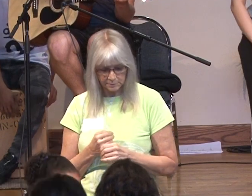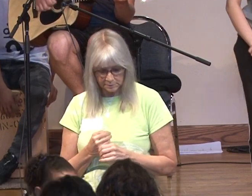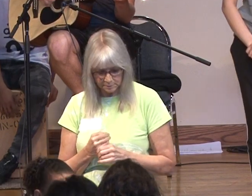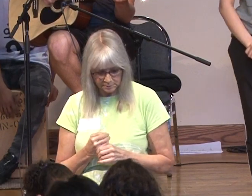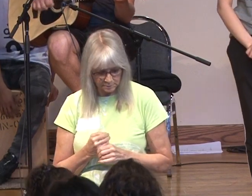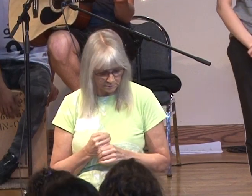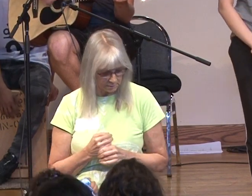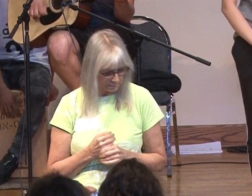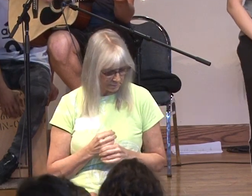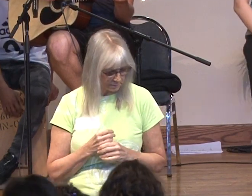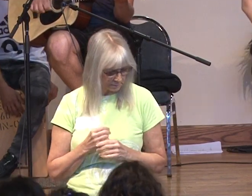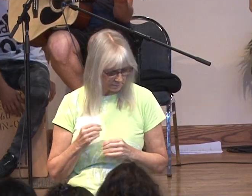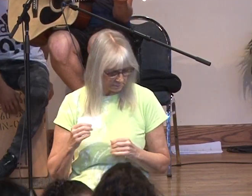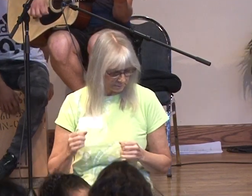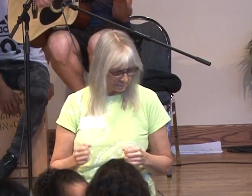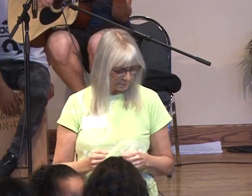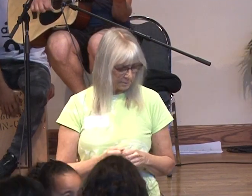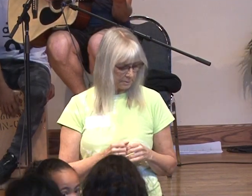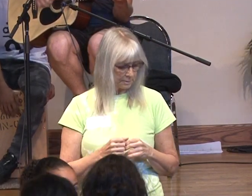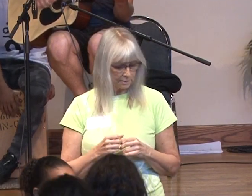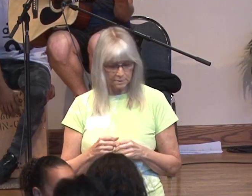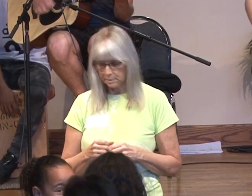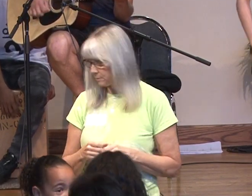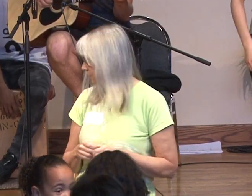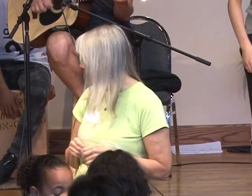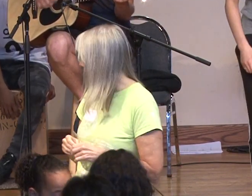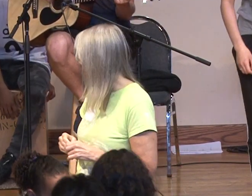You're a slave to